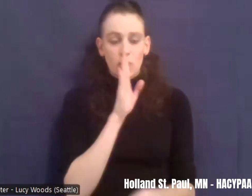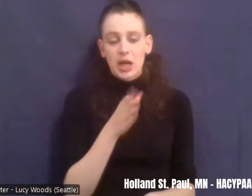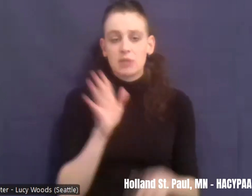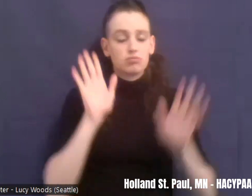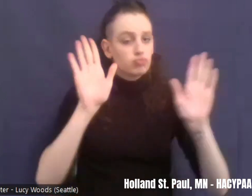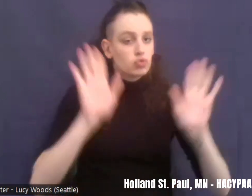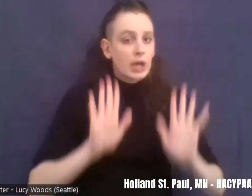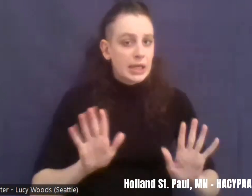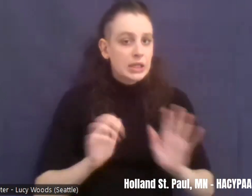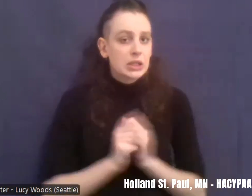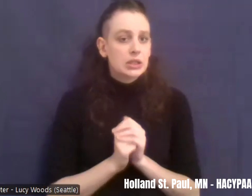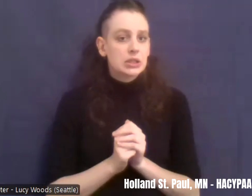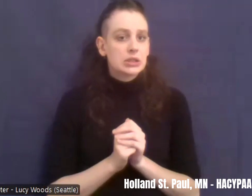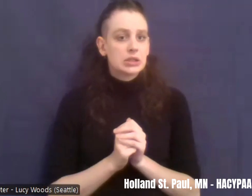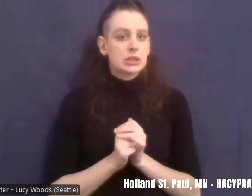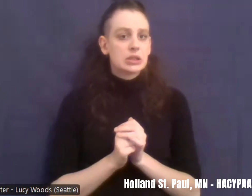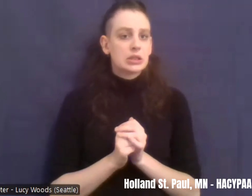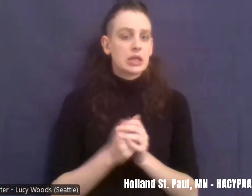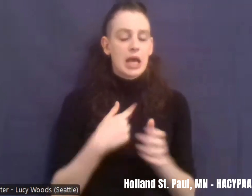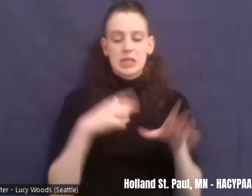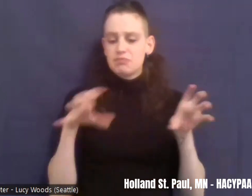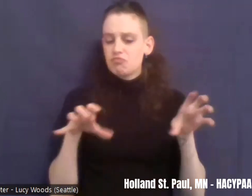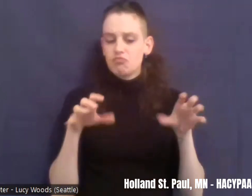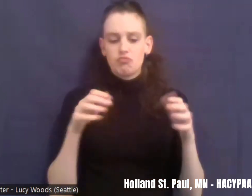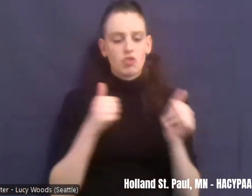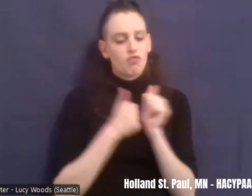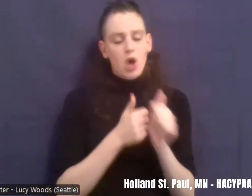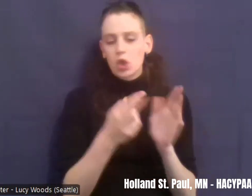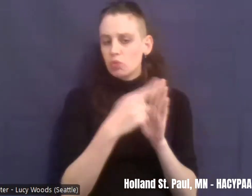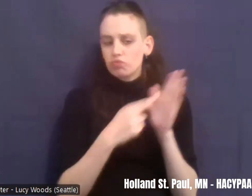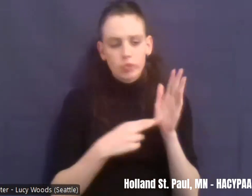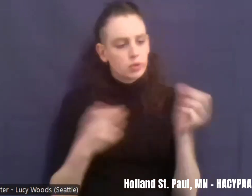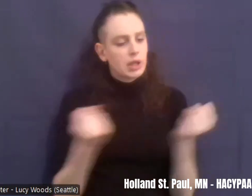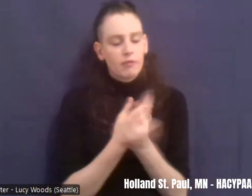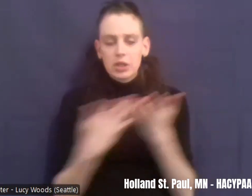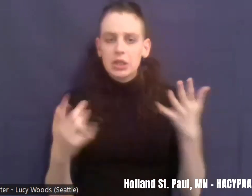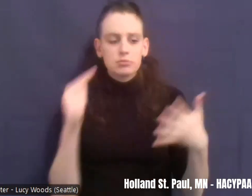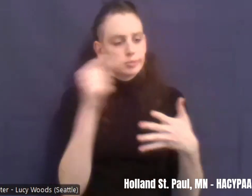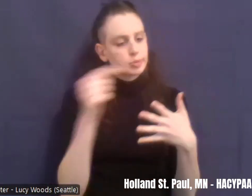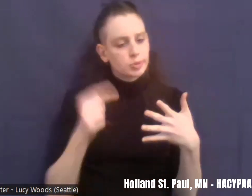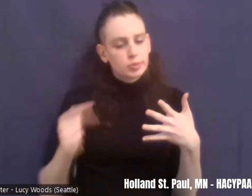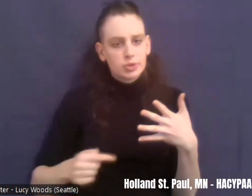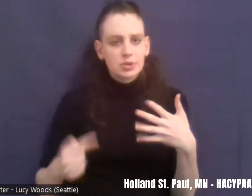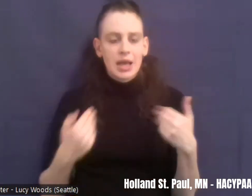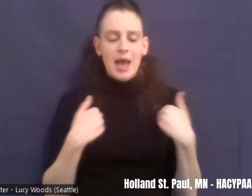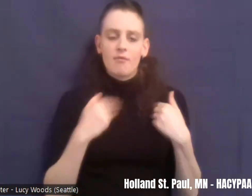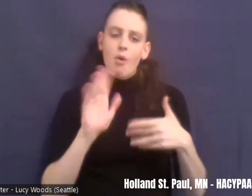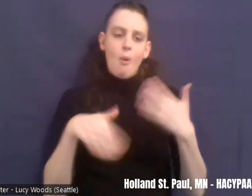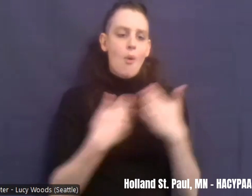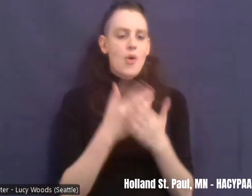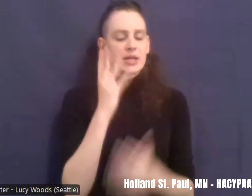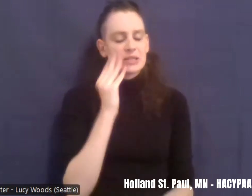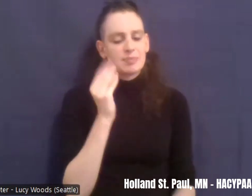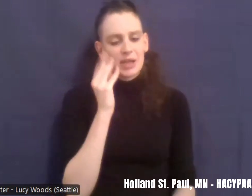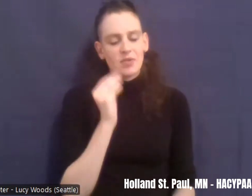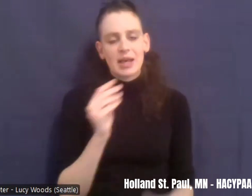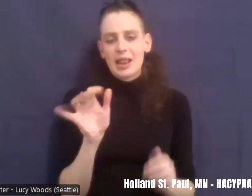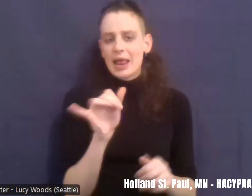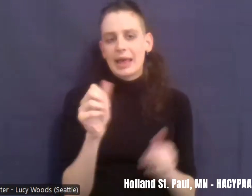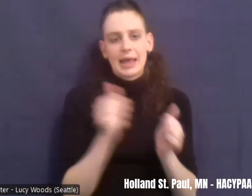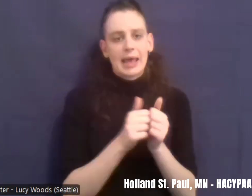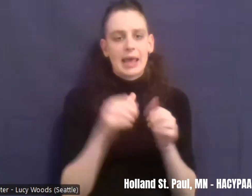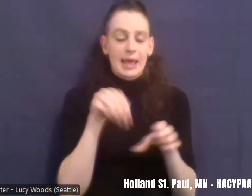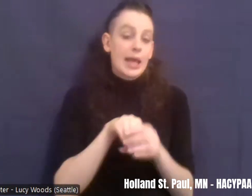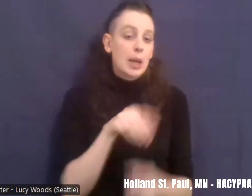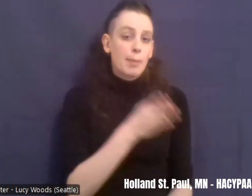that they suggested that I do, and I had like a whole new experience, like what they talk about in the book. And then something happened to me in